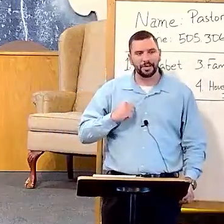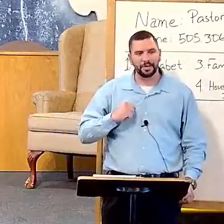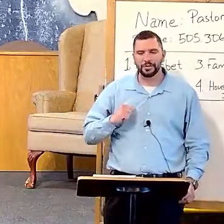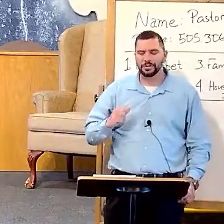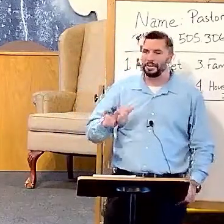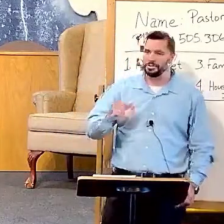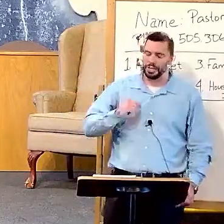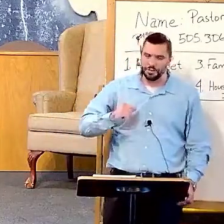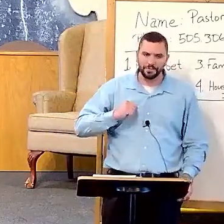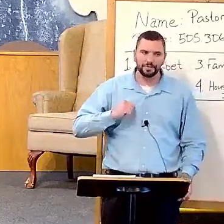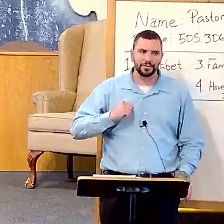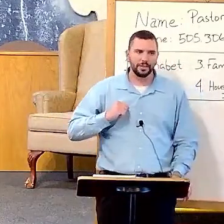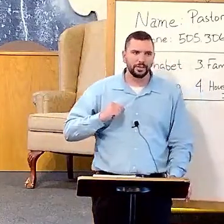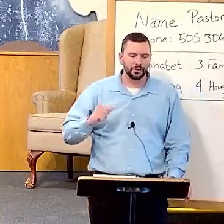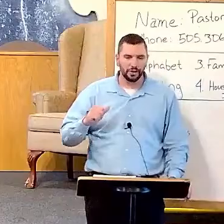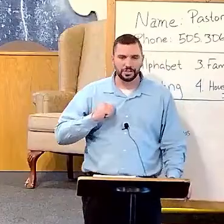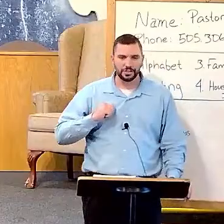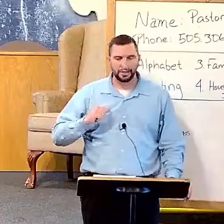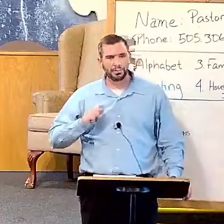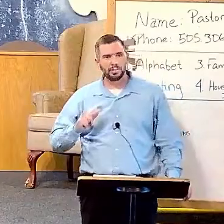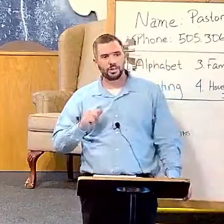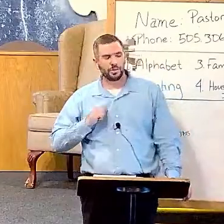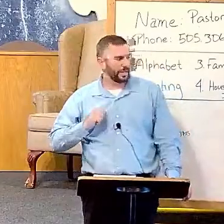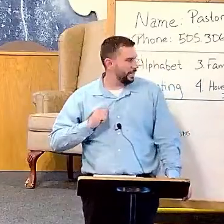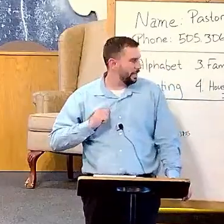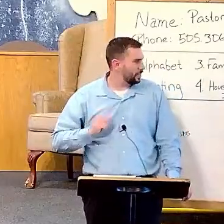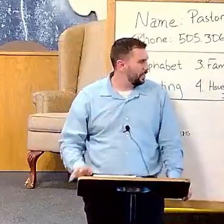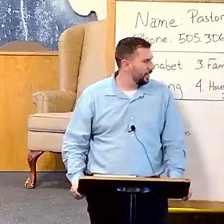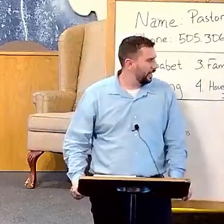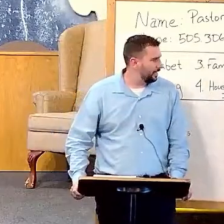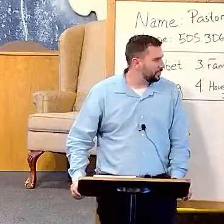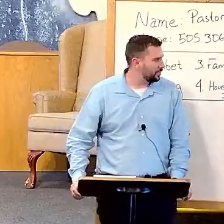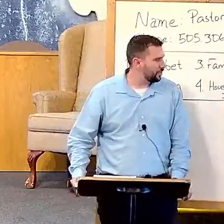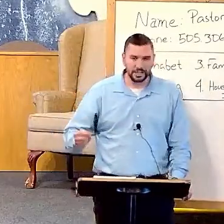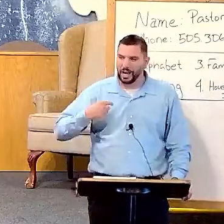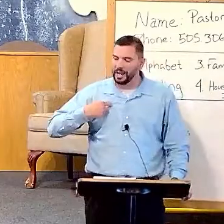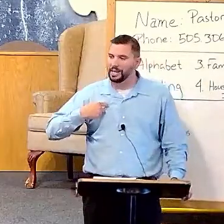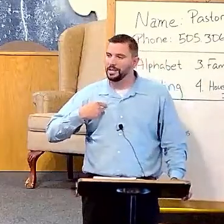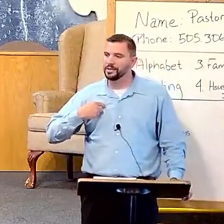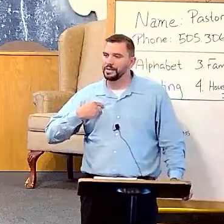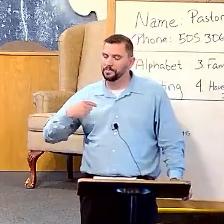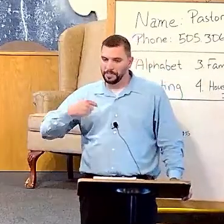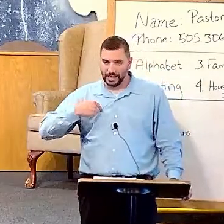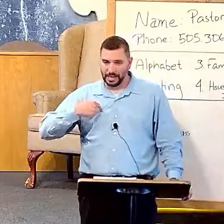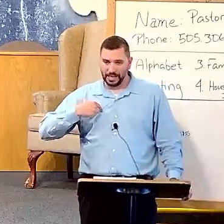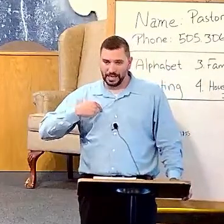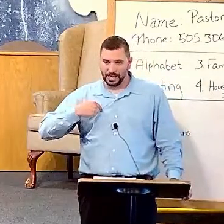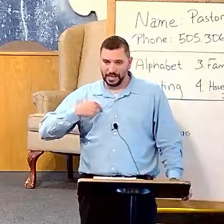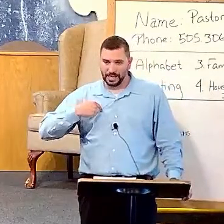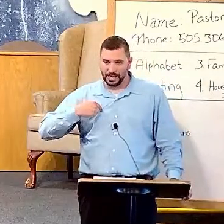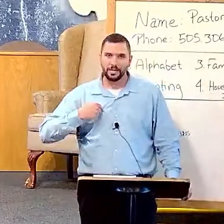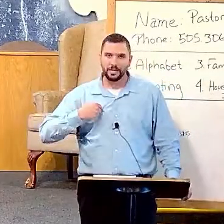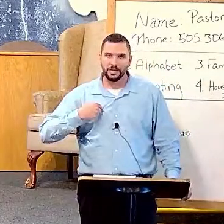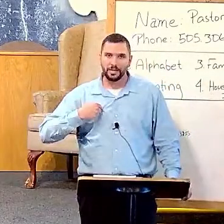talking about yourself or ourselves, you're going to go like that. And so it's I, me,